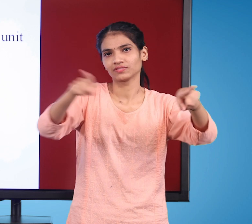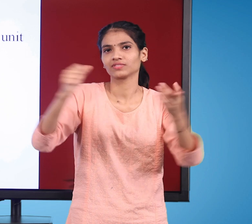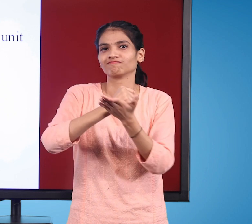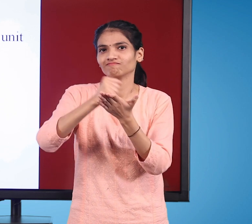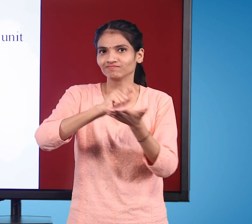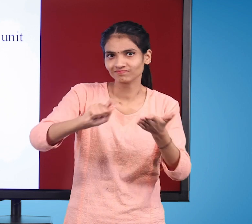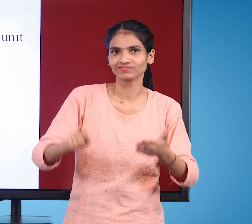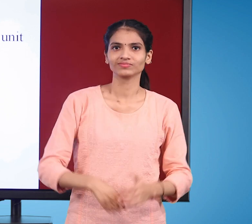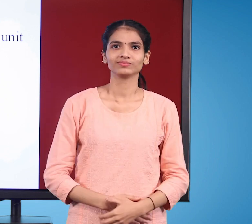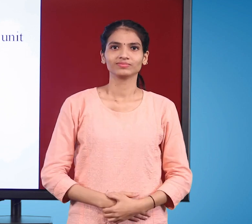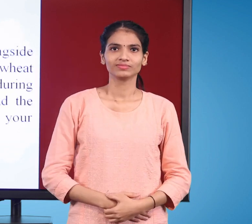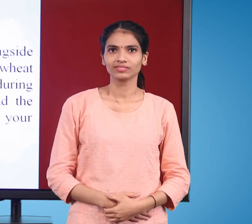for yourself.